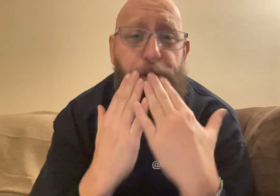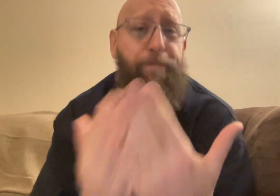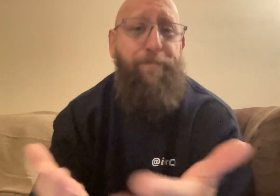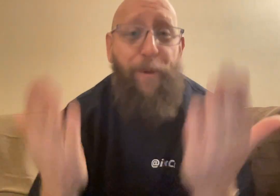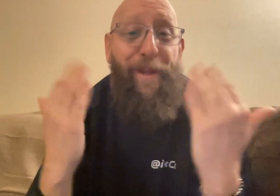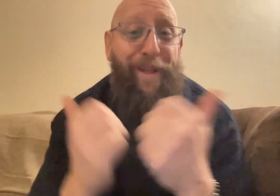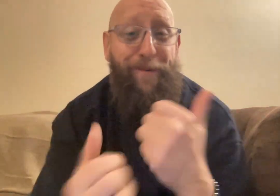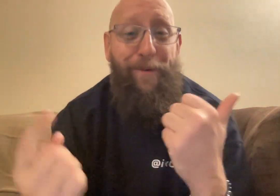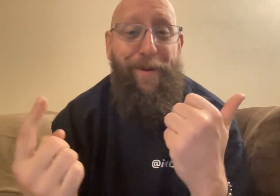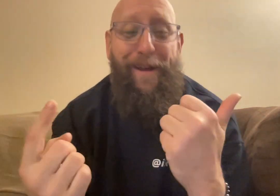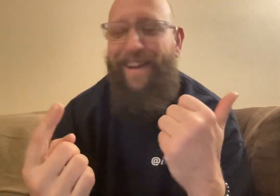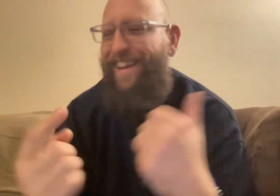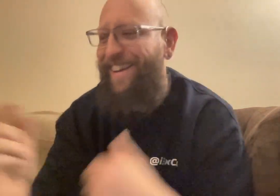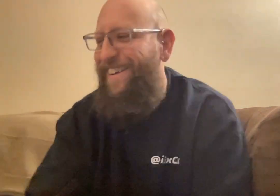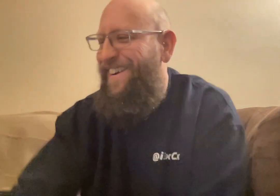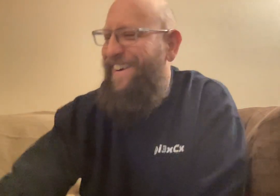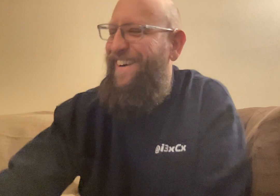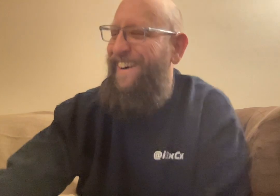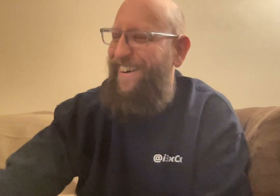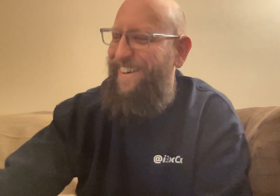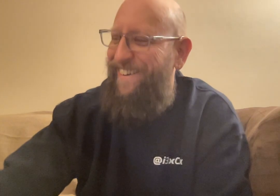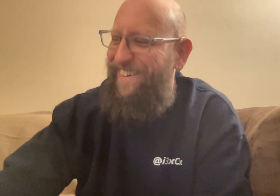good morning, everyone. I